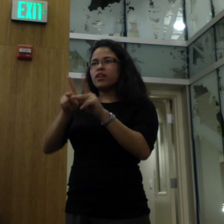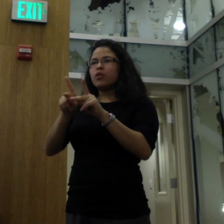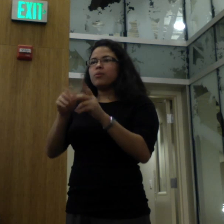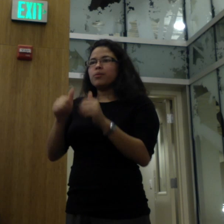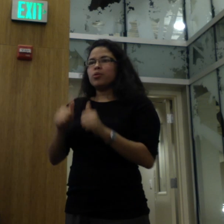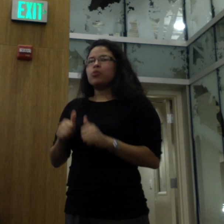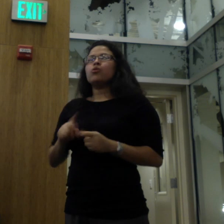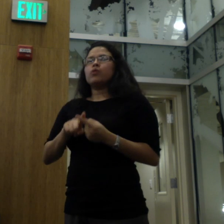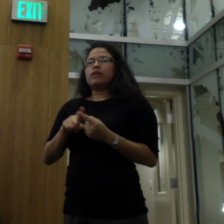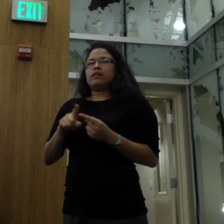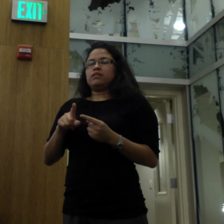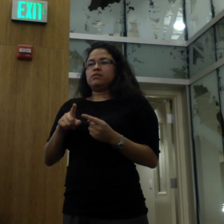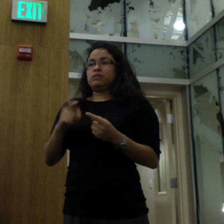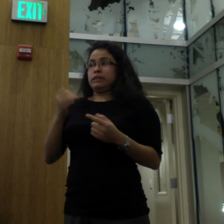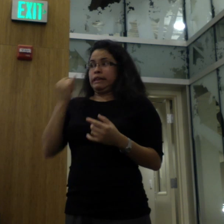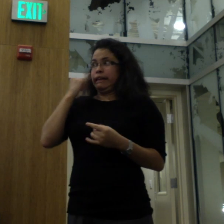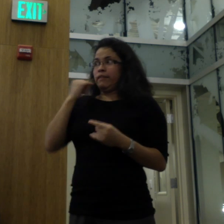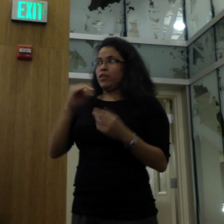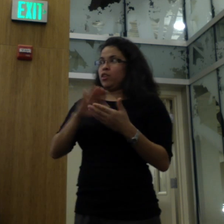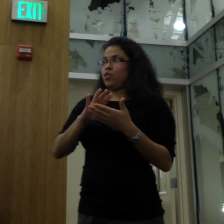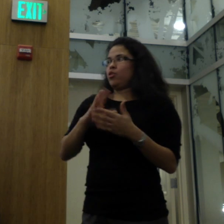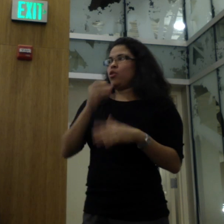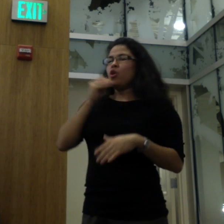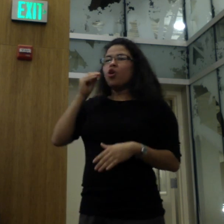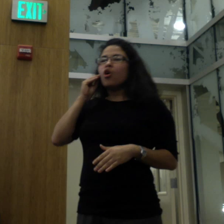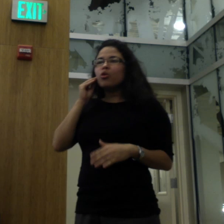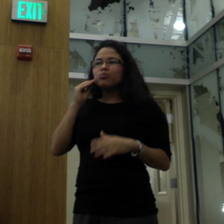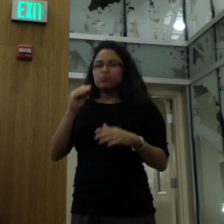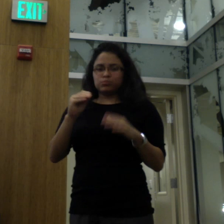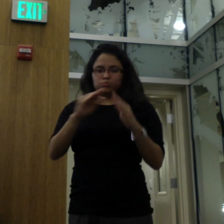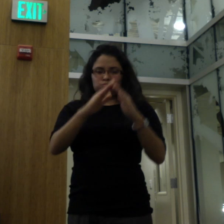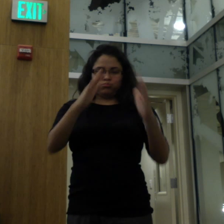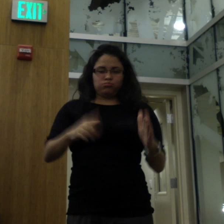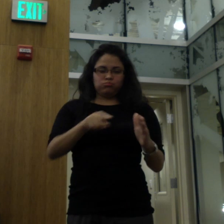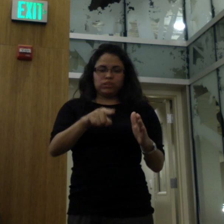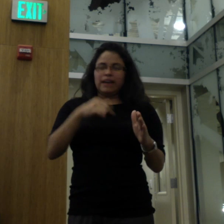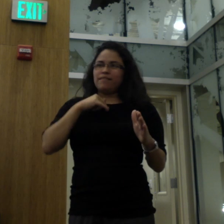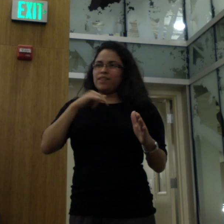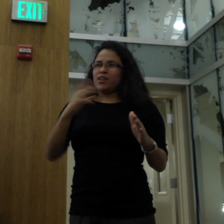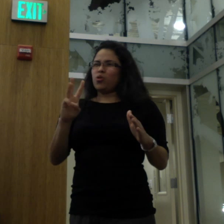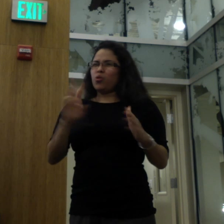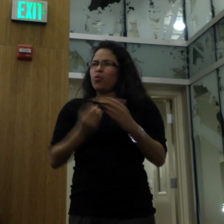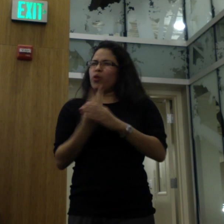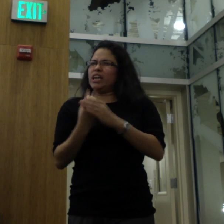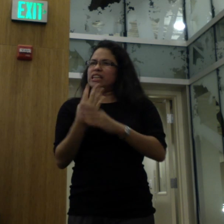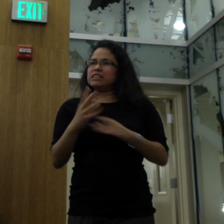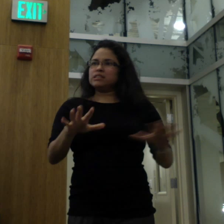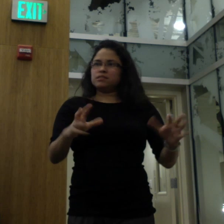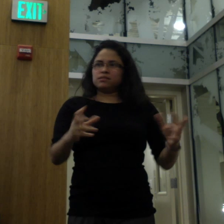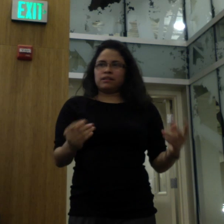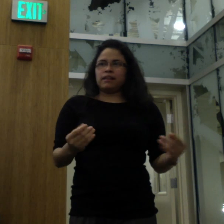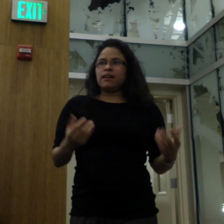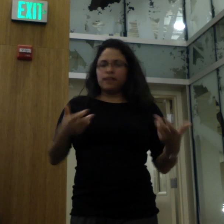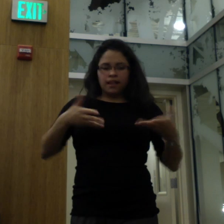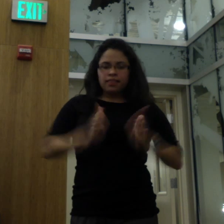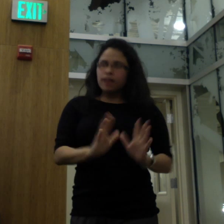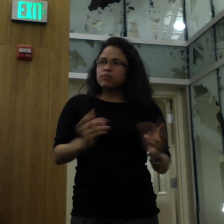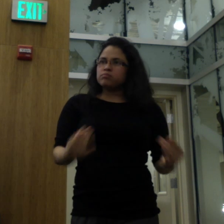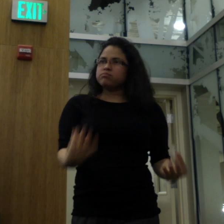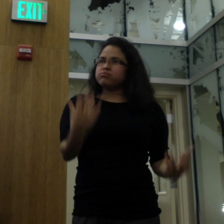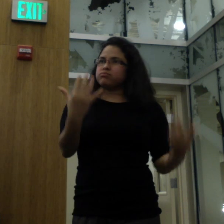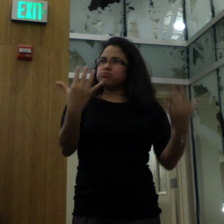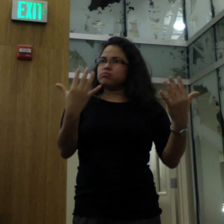weeds grow. And if you have electricity, if you have candles, at nighttime you may not necessarily want